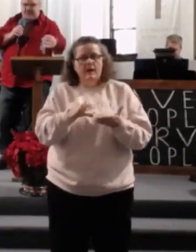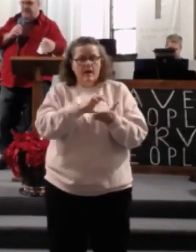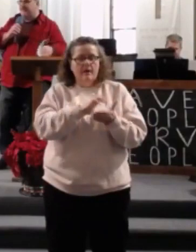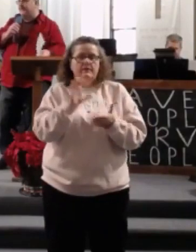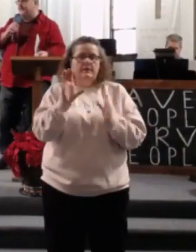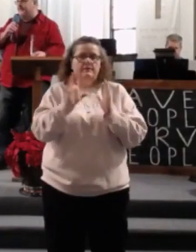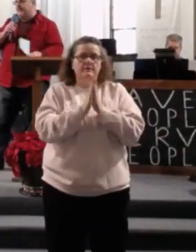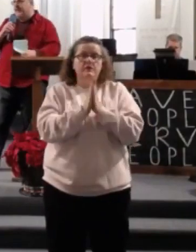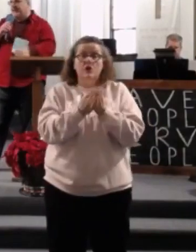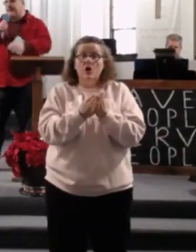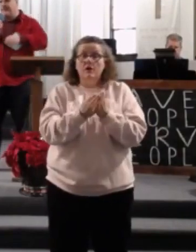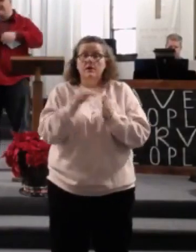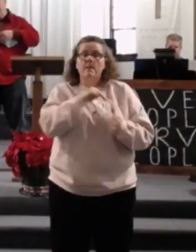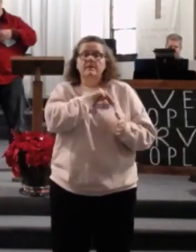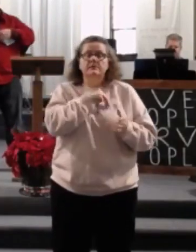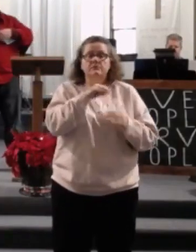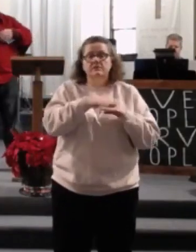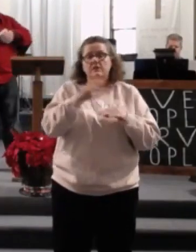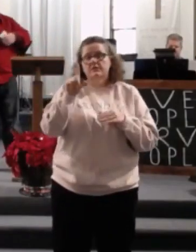26th.